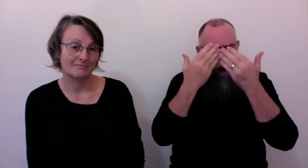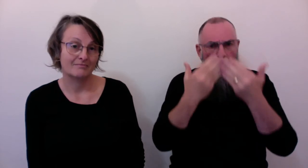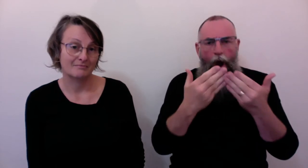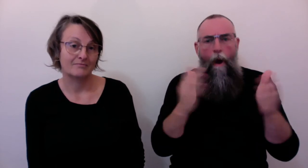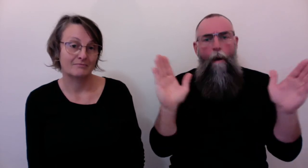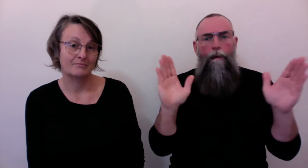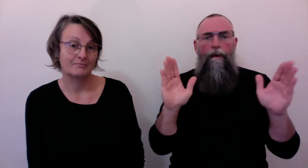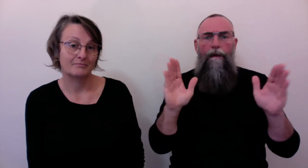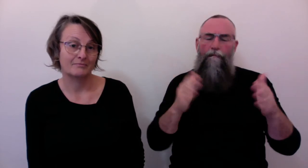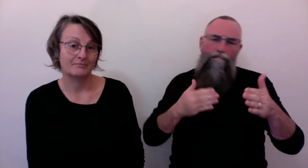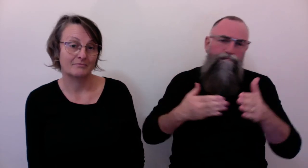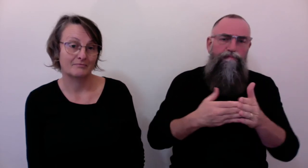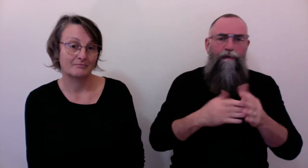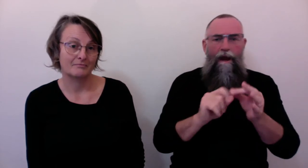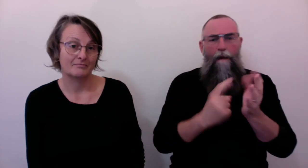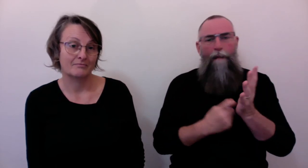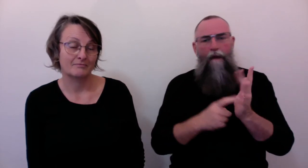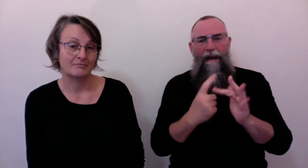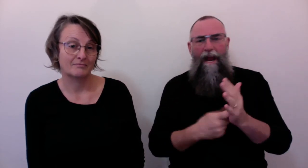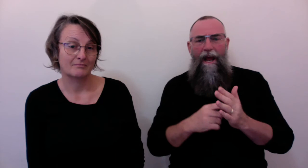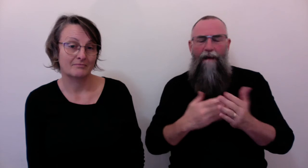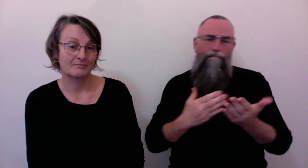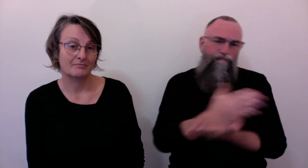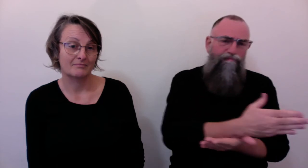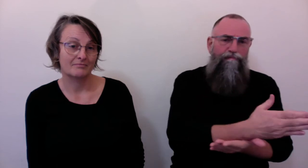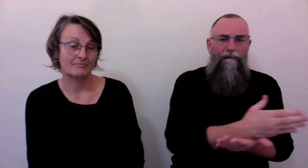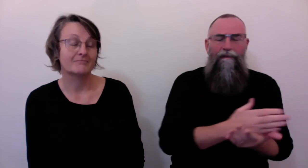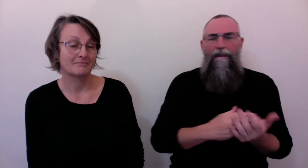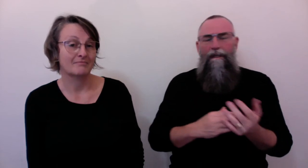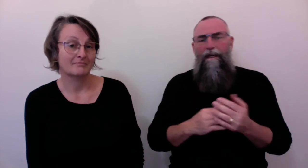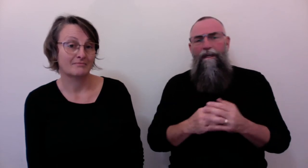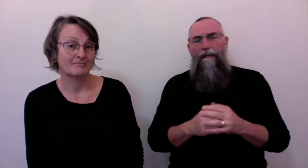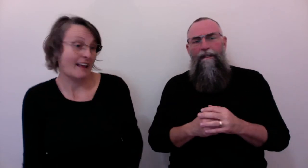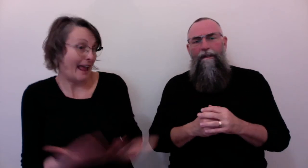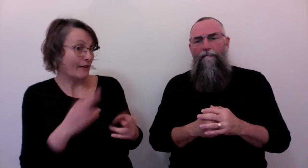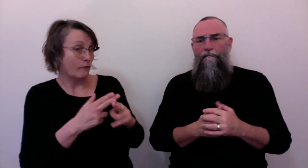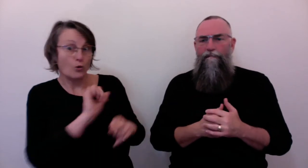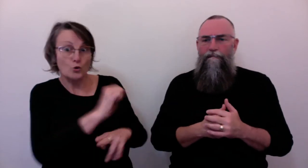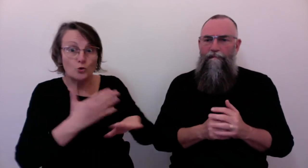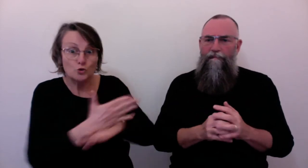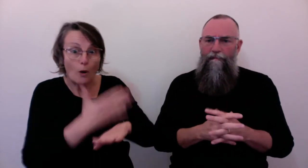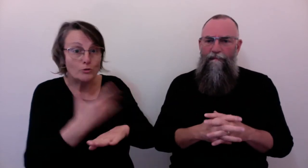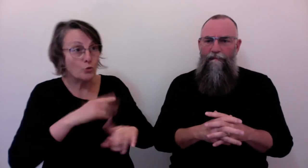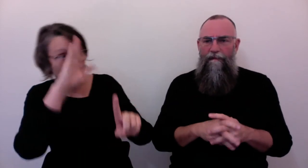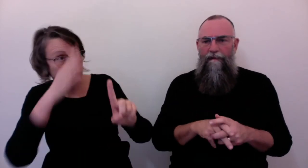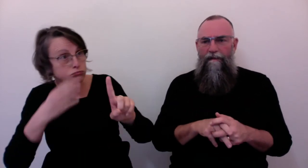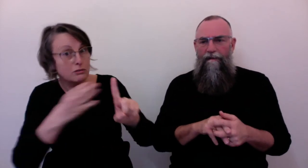for people with disabilities. And even your Yeah. own career. Like Yeah. you want to be Margot Robbie. Definitely. You want to be Hollywood, yeah?